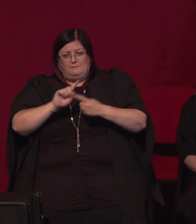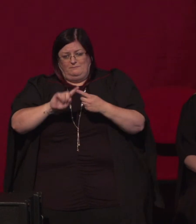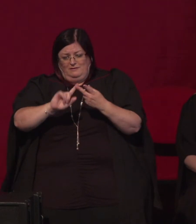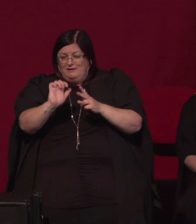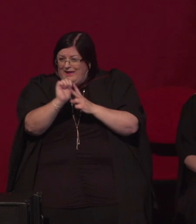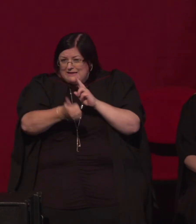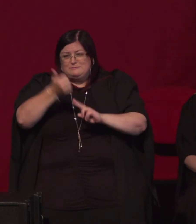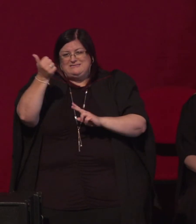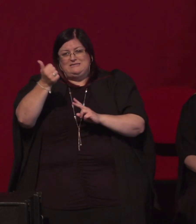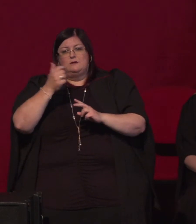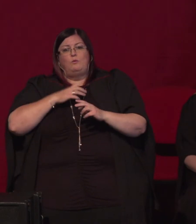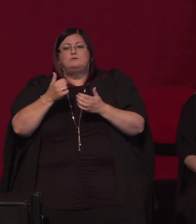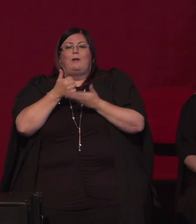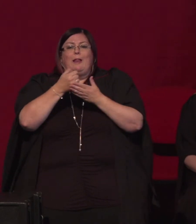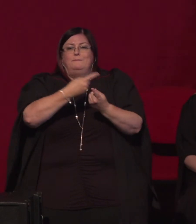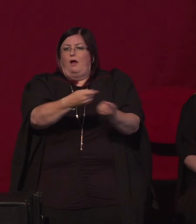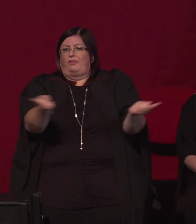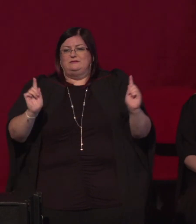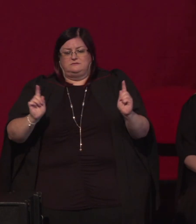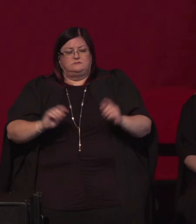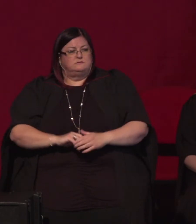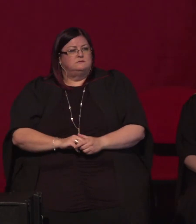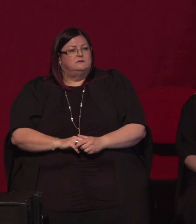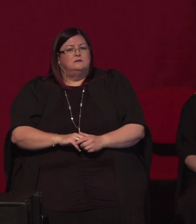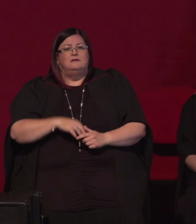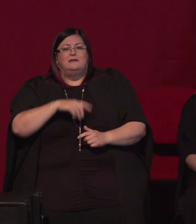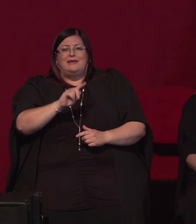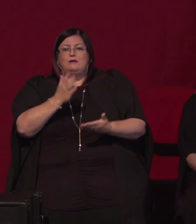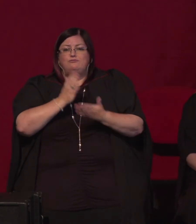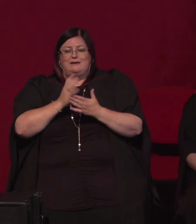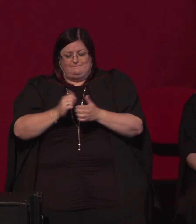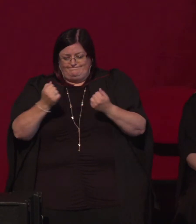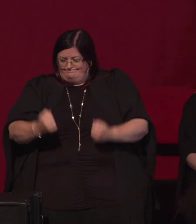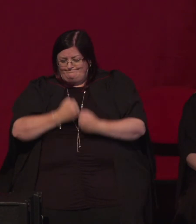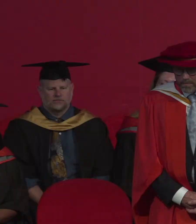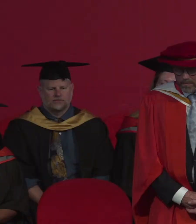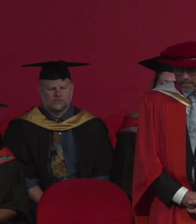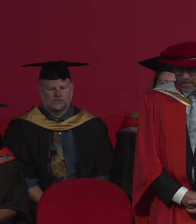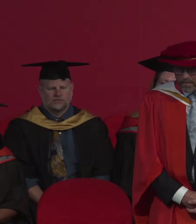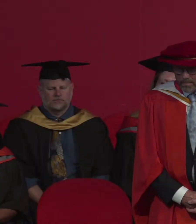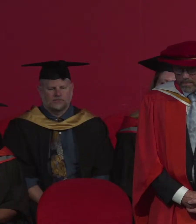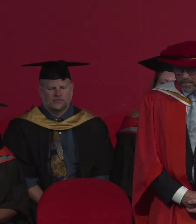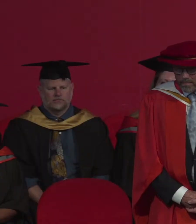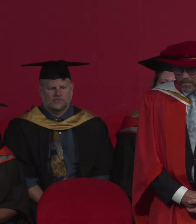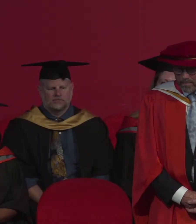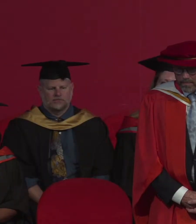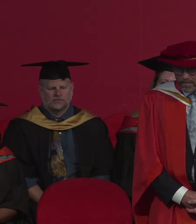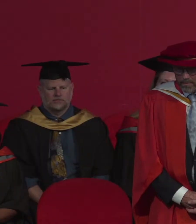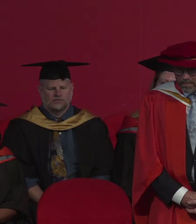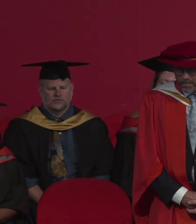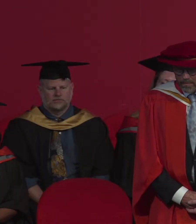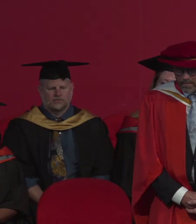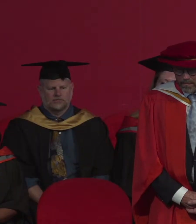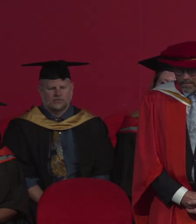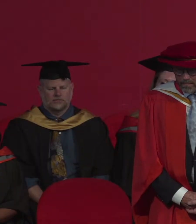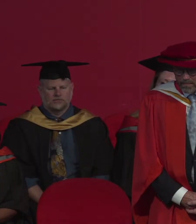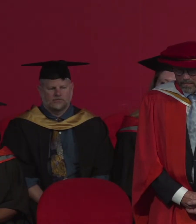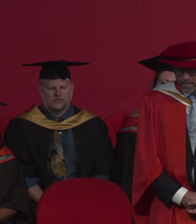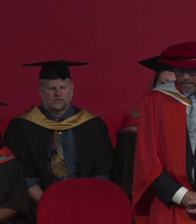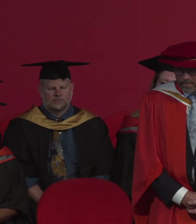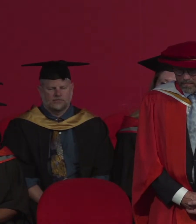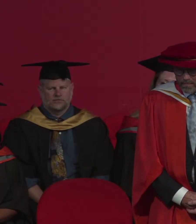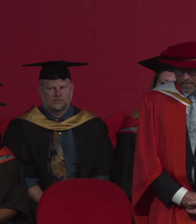expertise to help others. He remains a resolute, passionate ambassador for the city, using